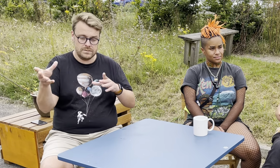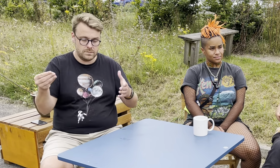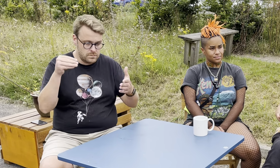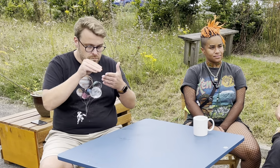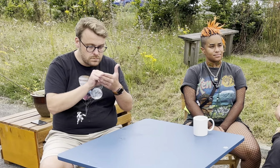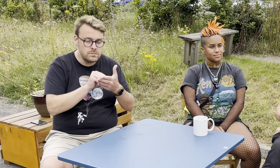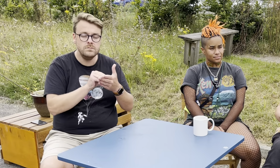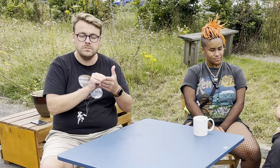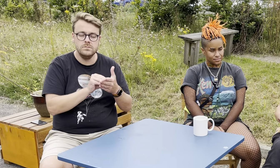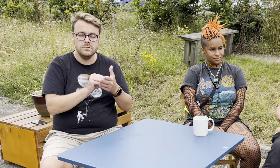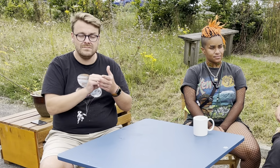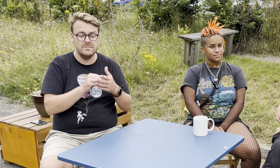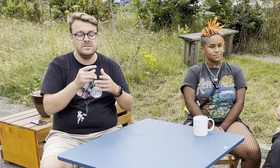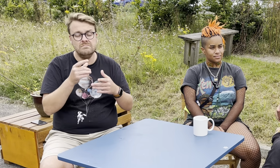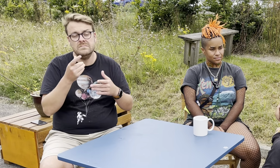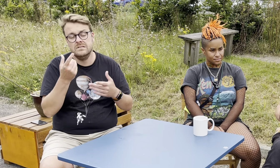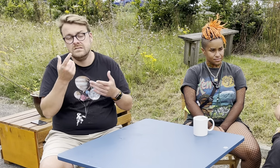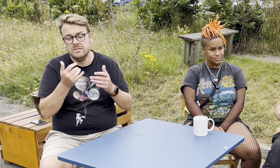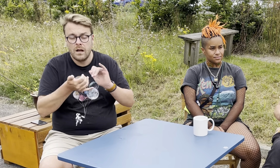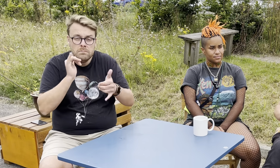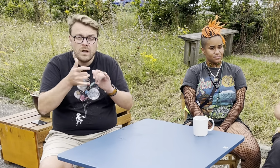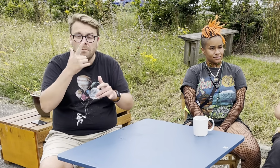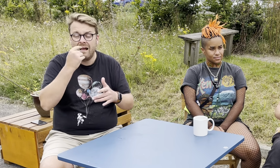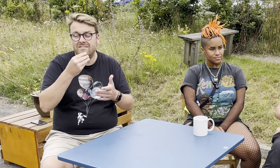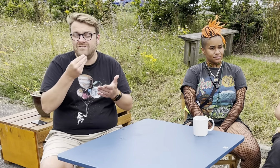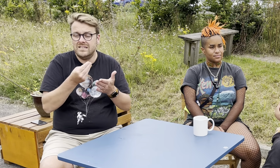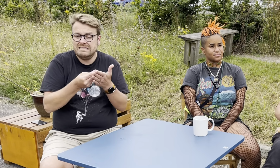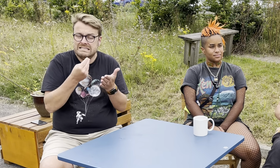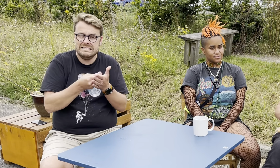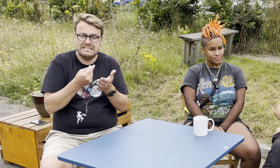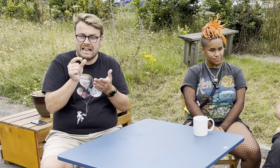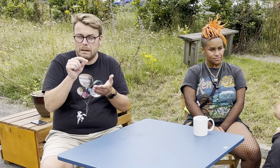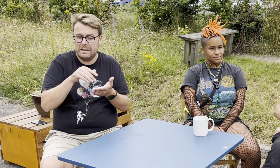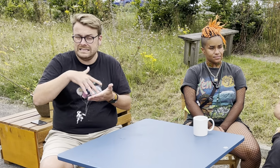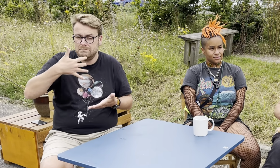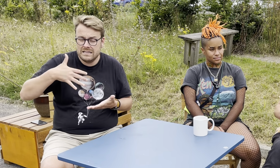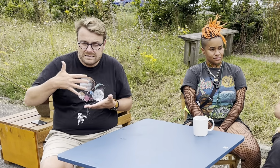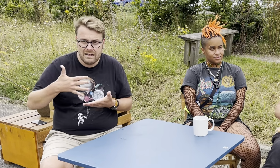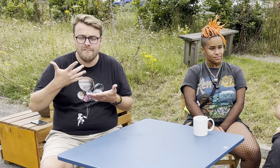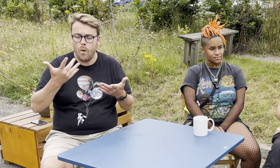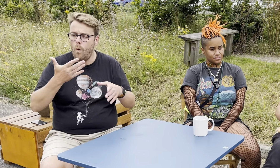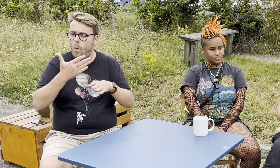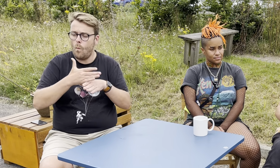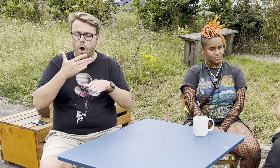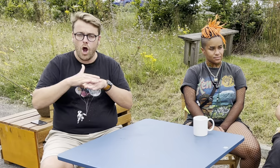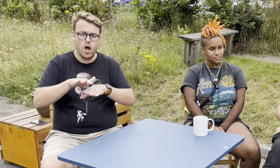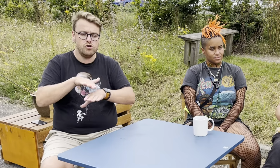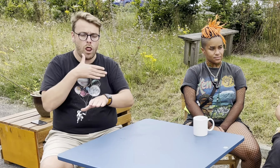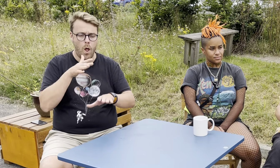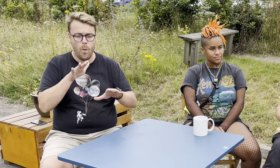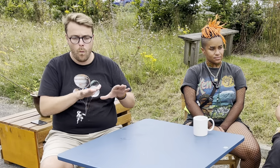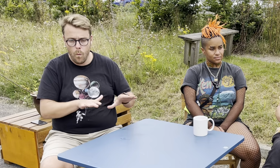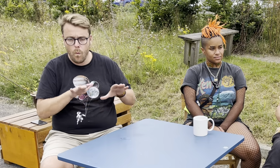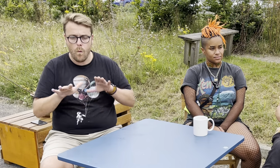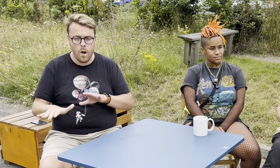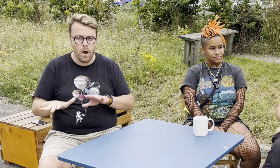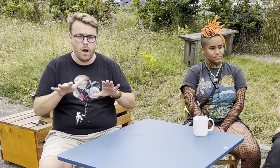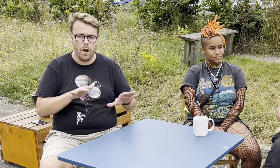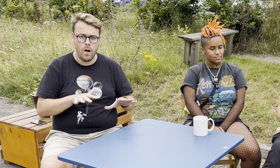financial cost, or it means that you work slower, or it means that you set a different expectation of what success